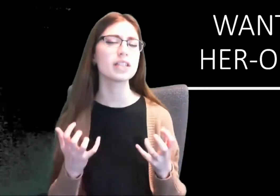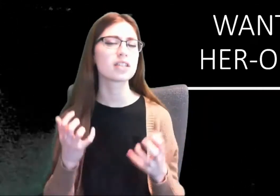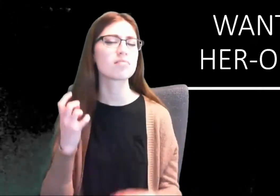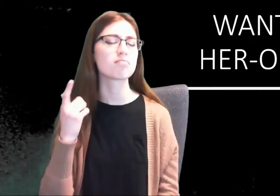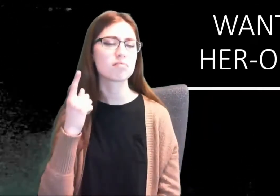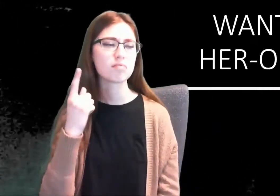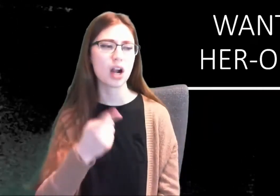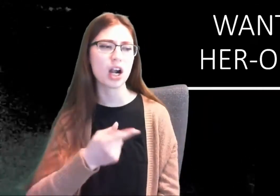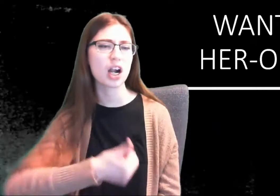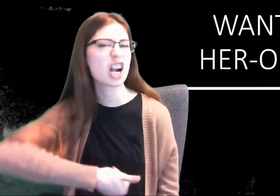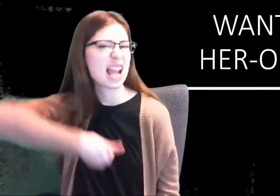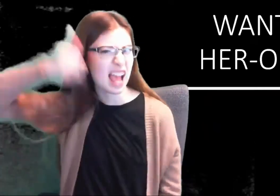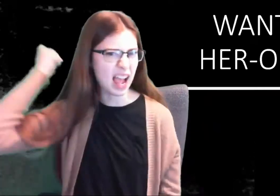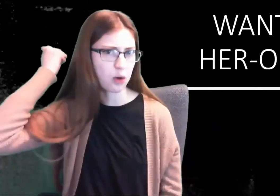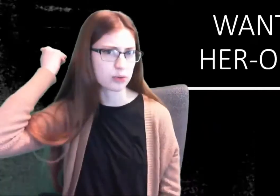Want her out.